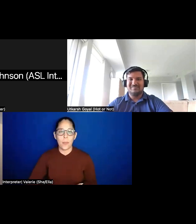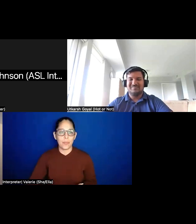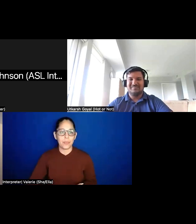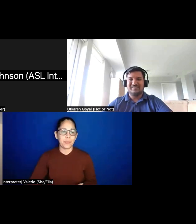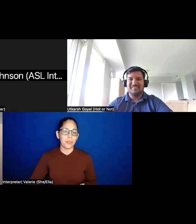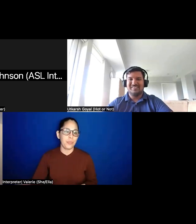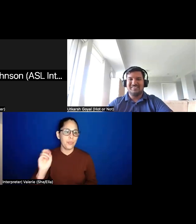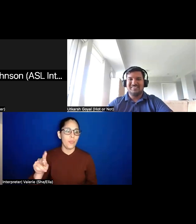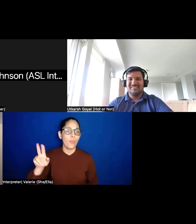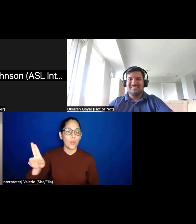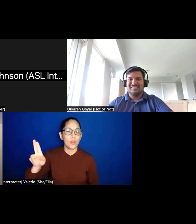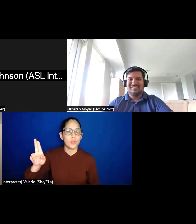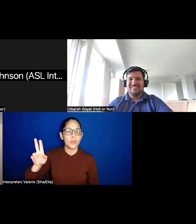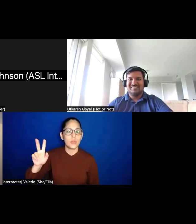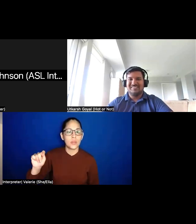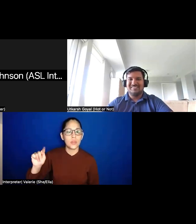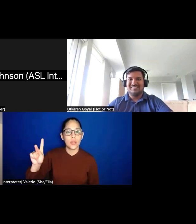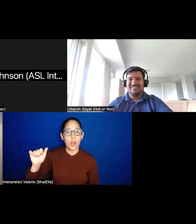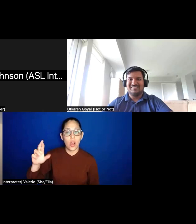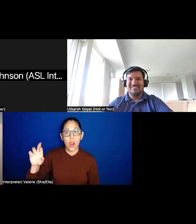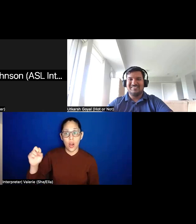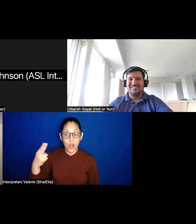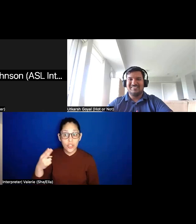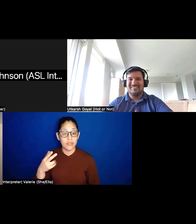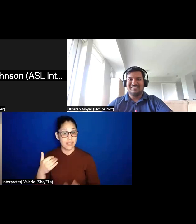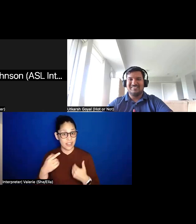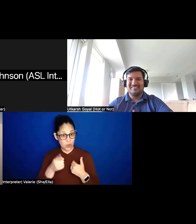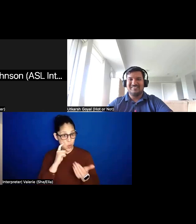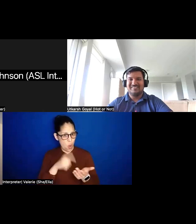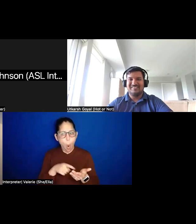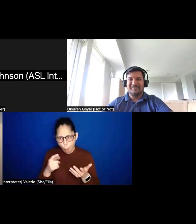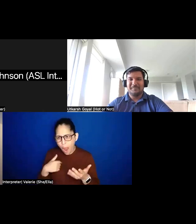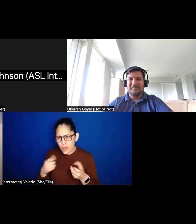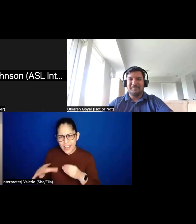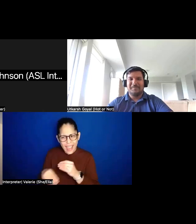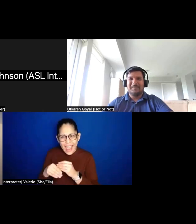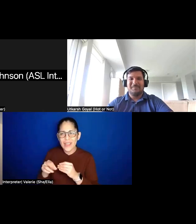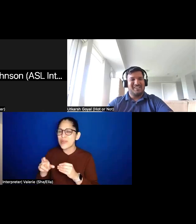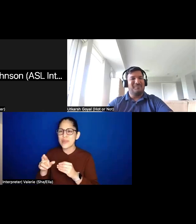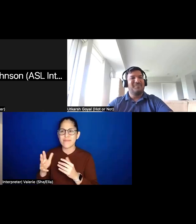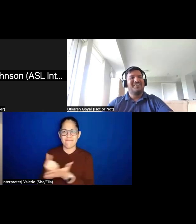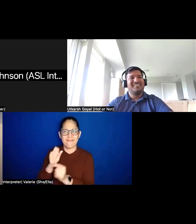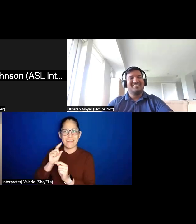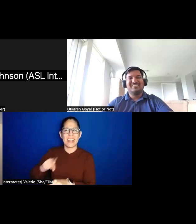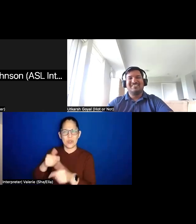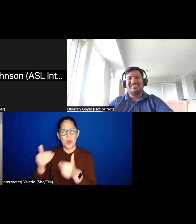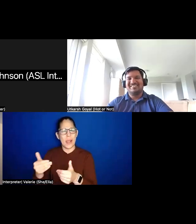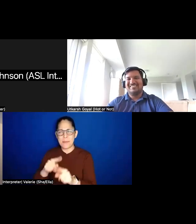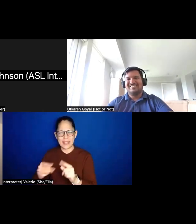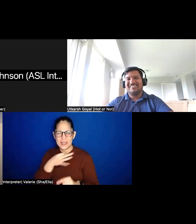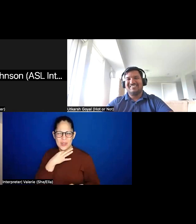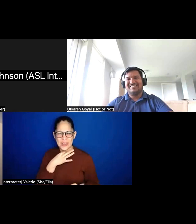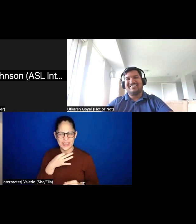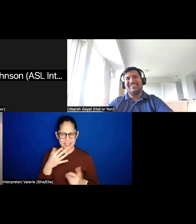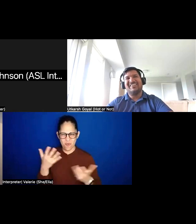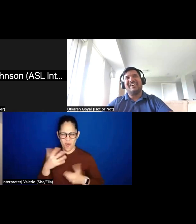if there's a situation where you can answer the question, or even just what do you look for in people, or what have you? You have plenty of experience,